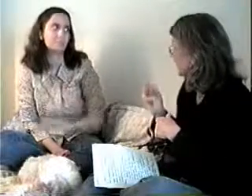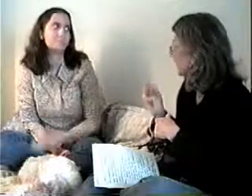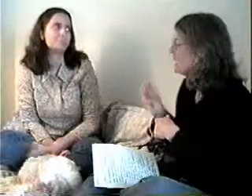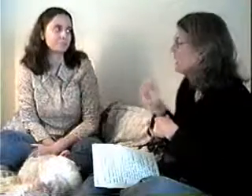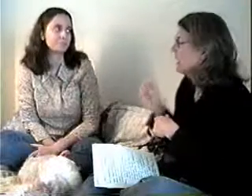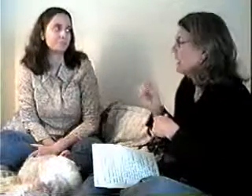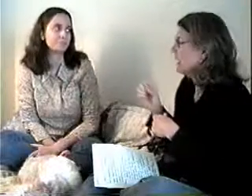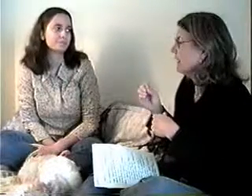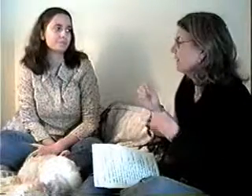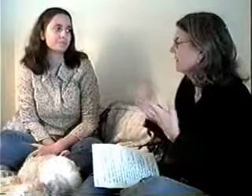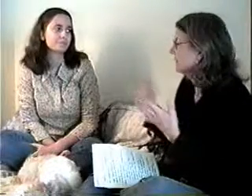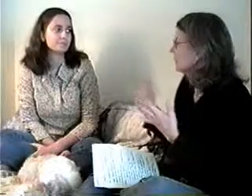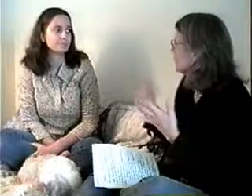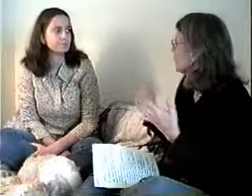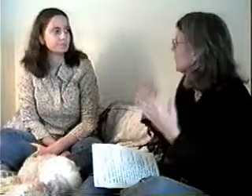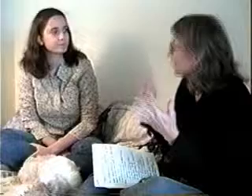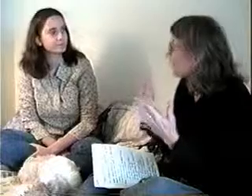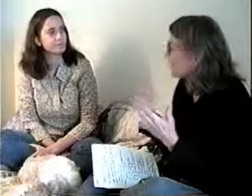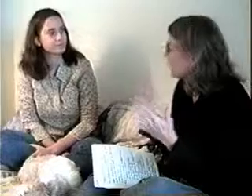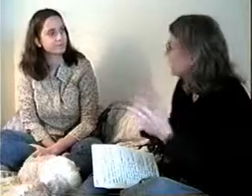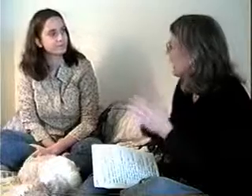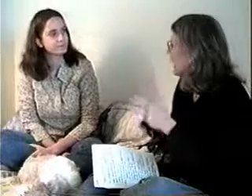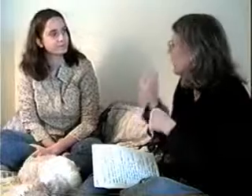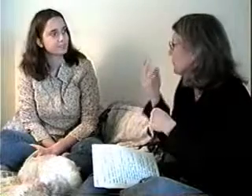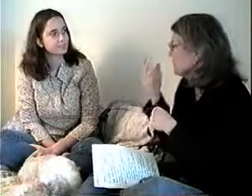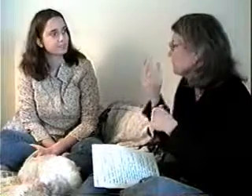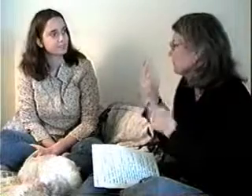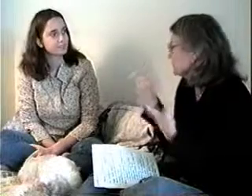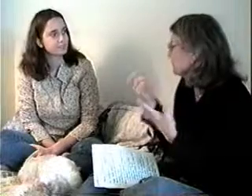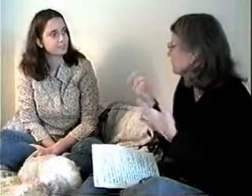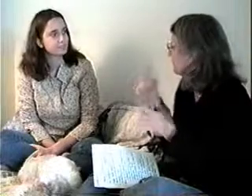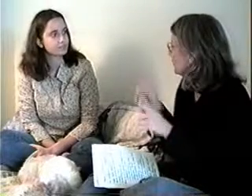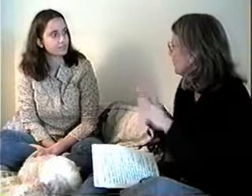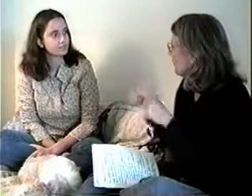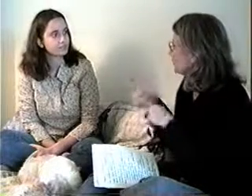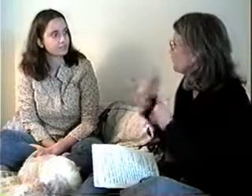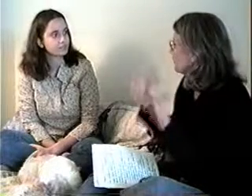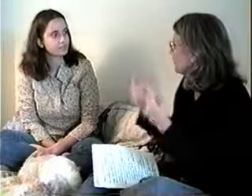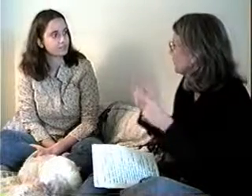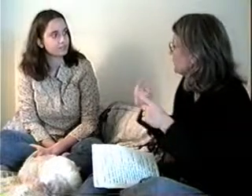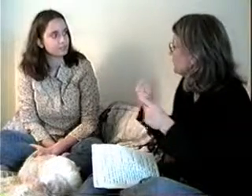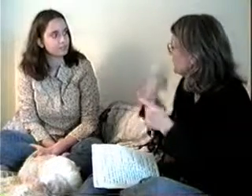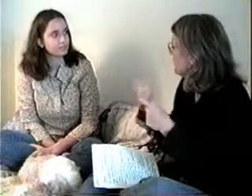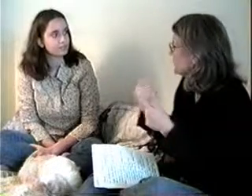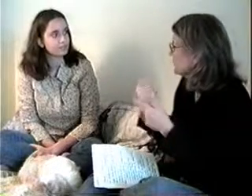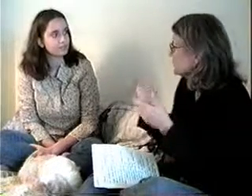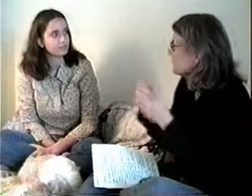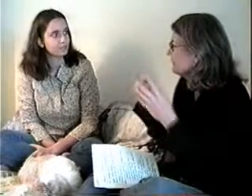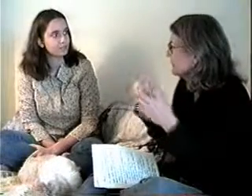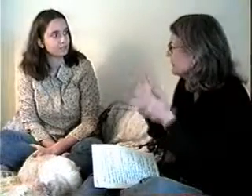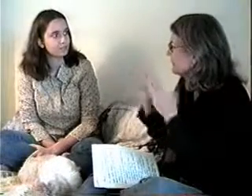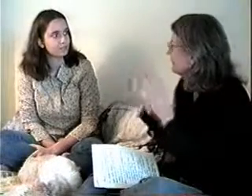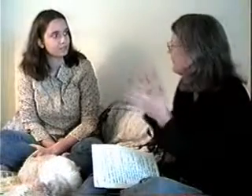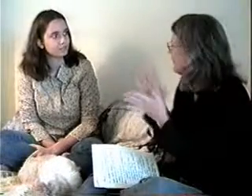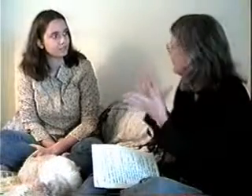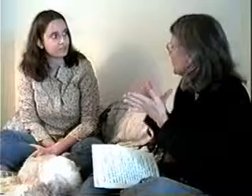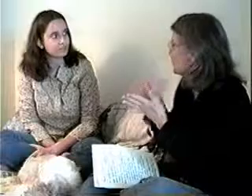and, you know, kind of wait it out. Because, you know, as we're going to discuss, even in middle school,